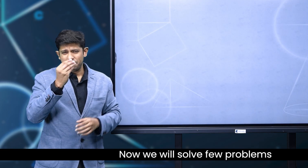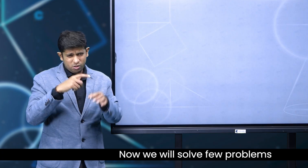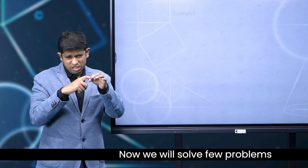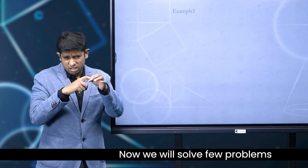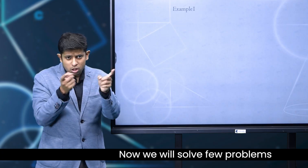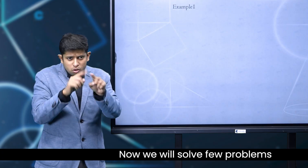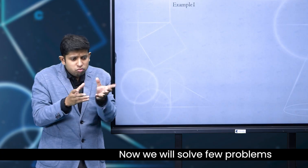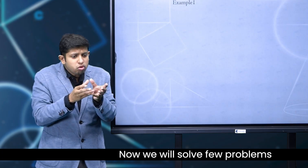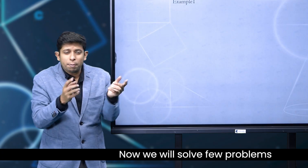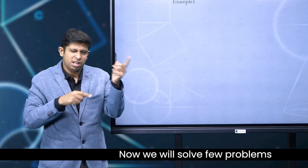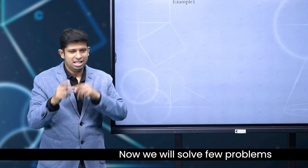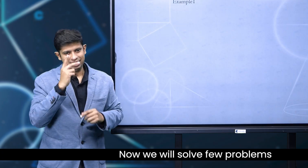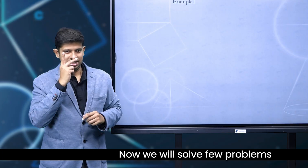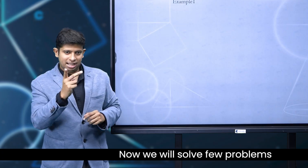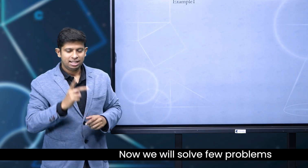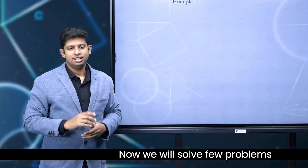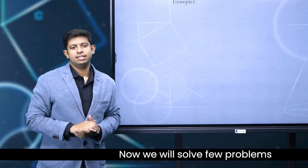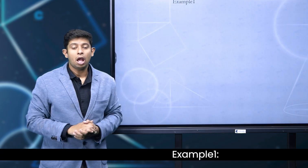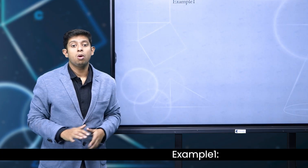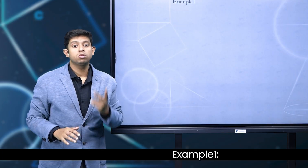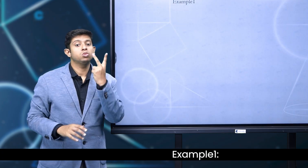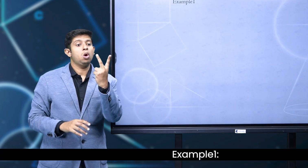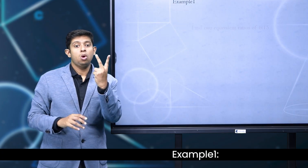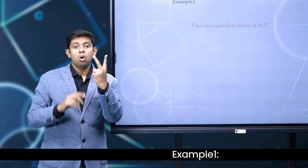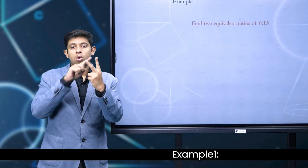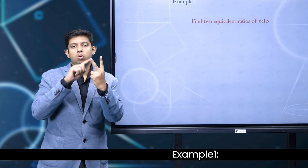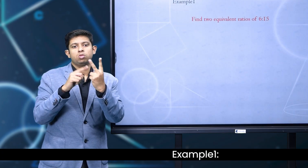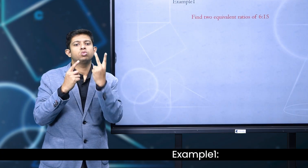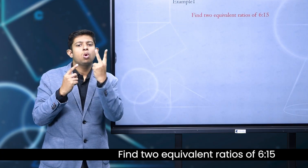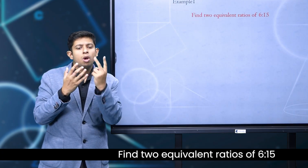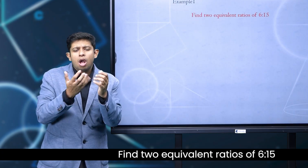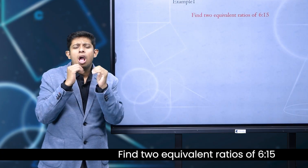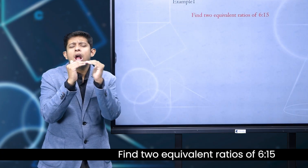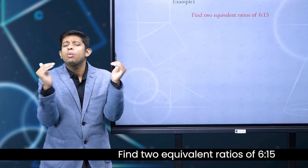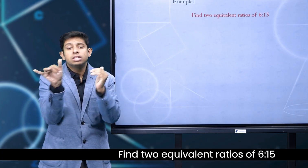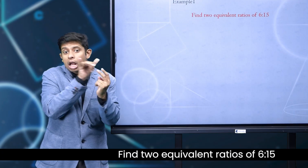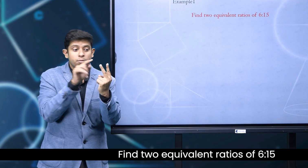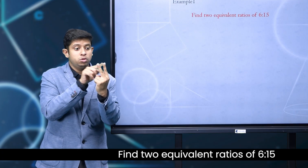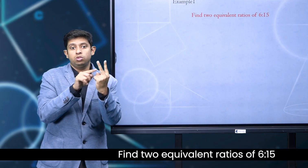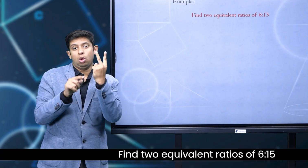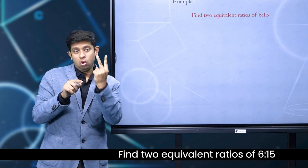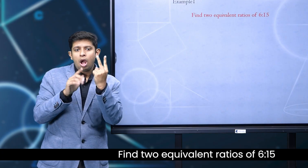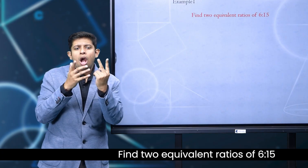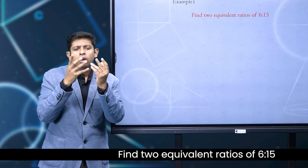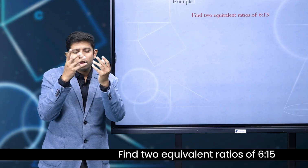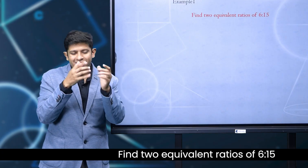Now we will solve few problems. Example 1. Find two equivalent ratios of 6 is to